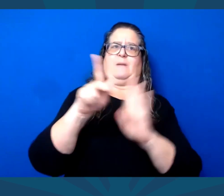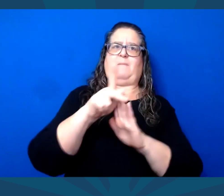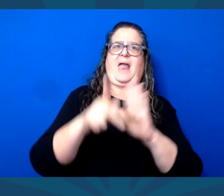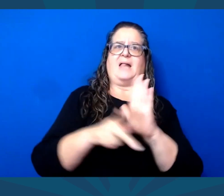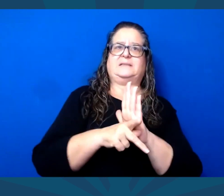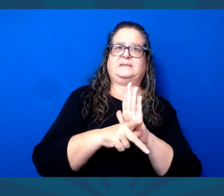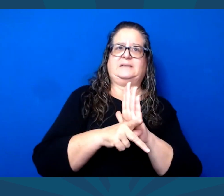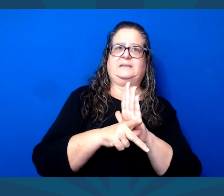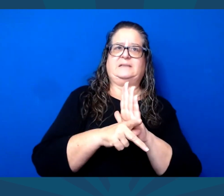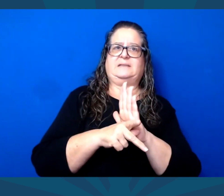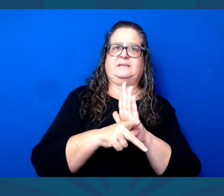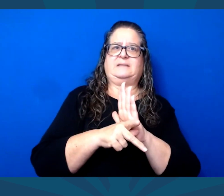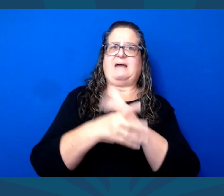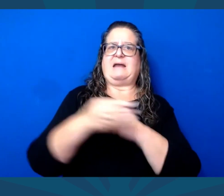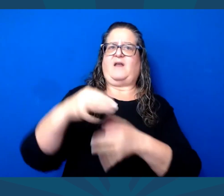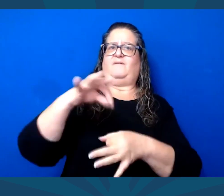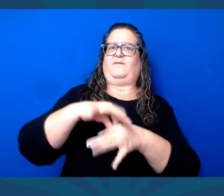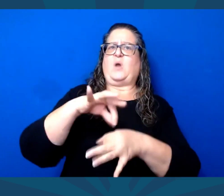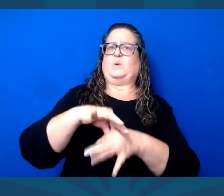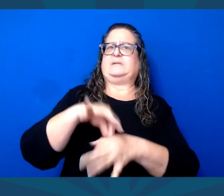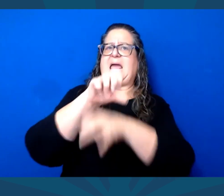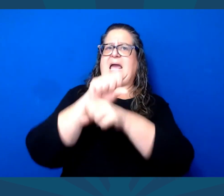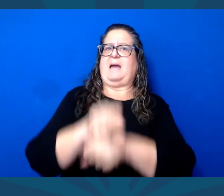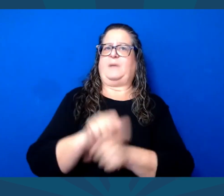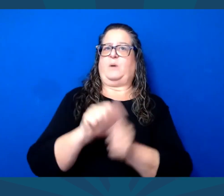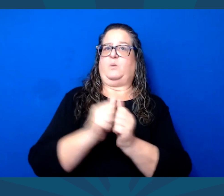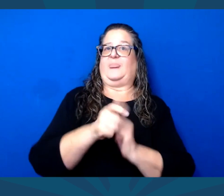liberal policies and voting habits with them.